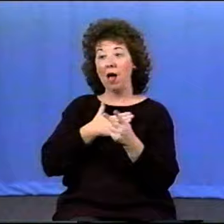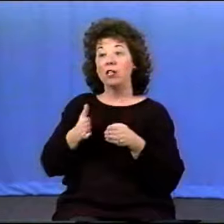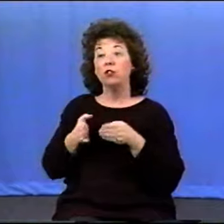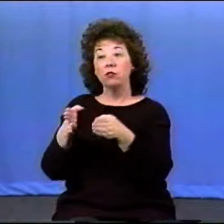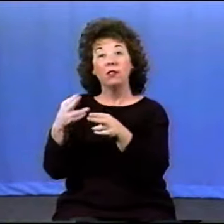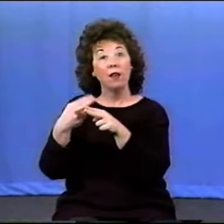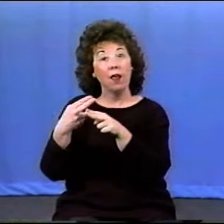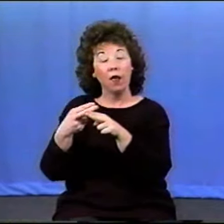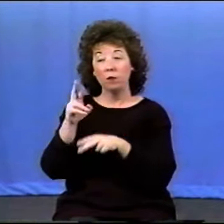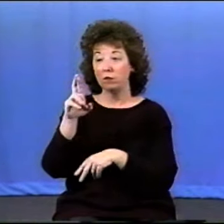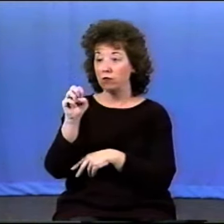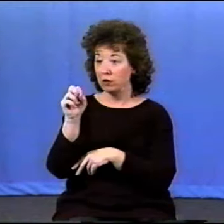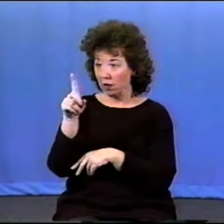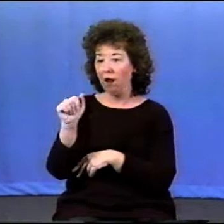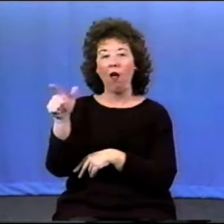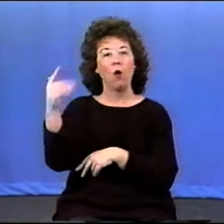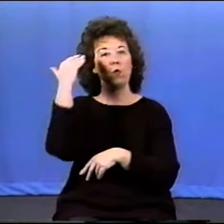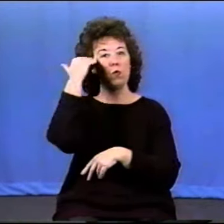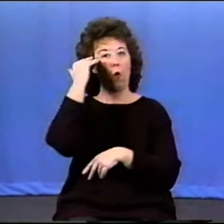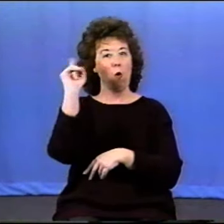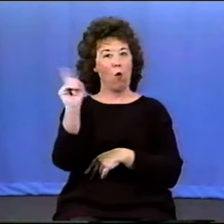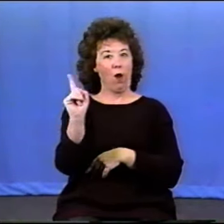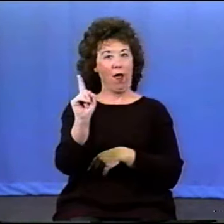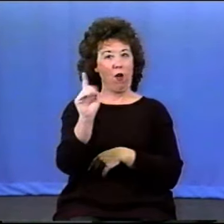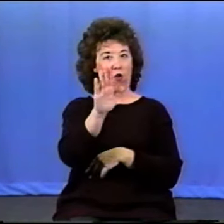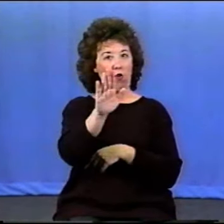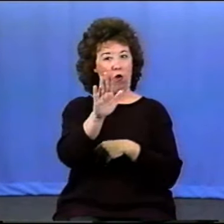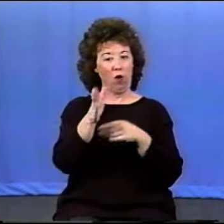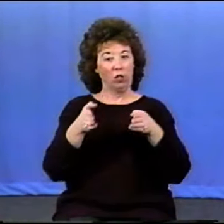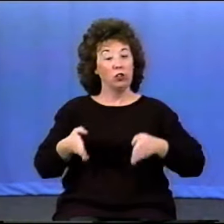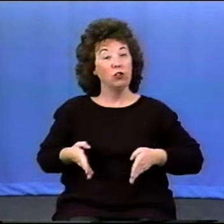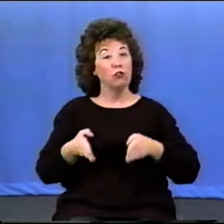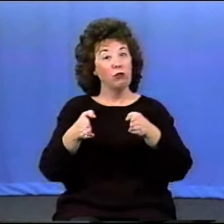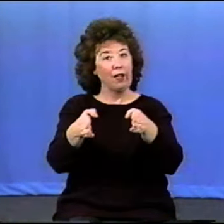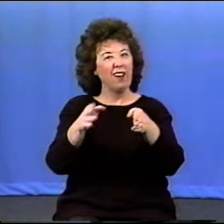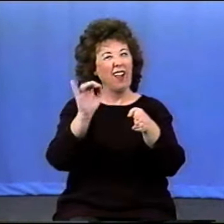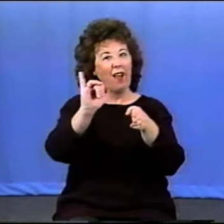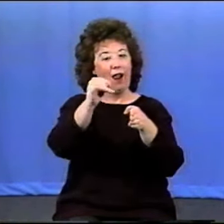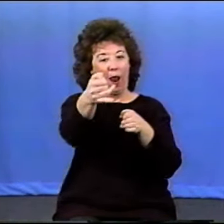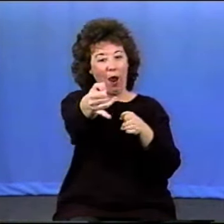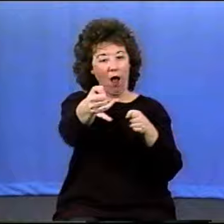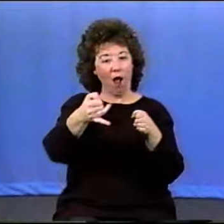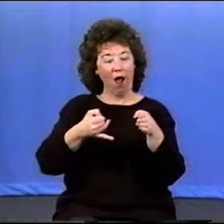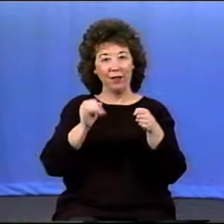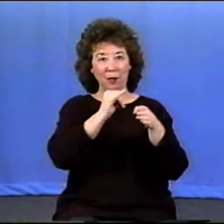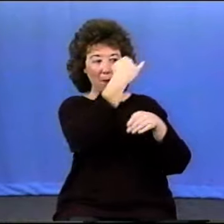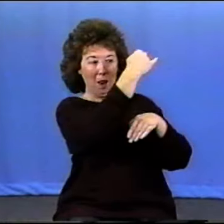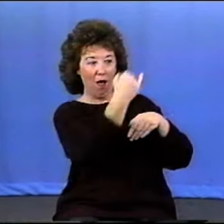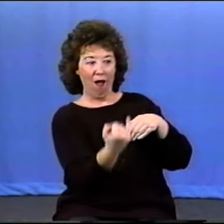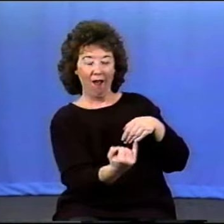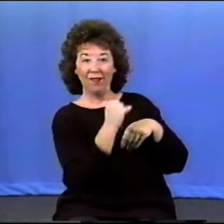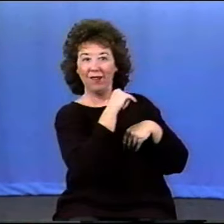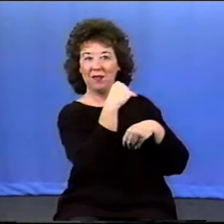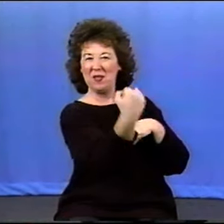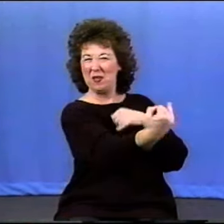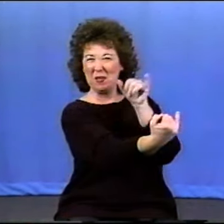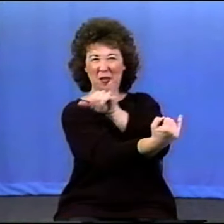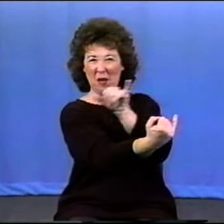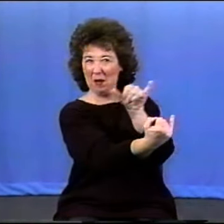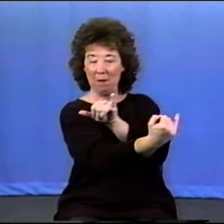you indicate a particular place along a line, and then when you give them the number, you tell them where you